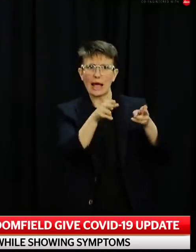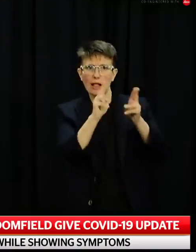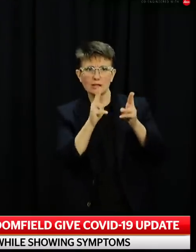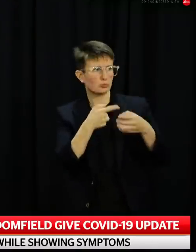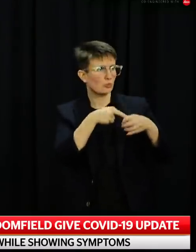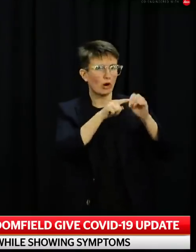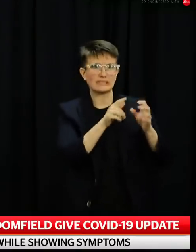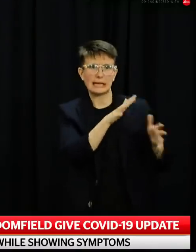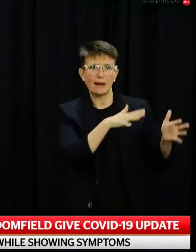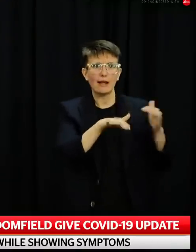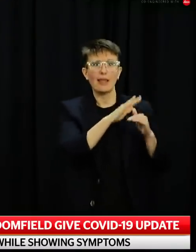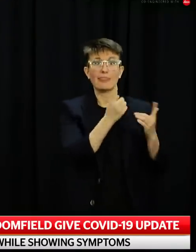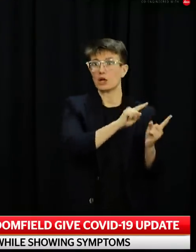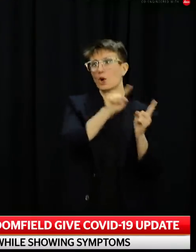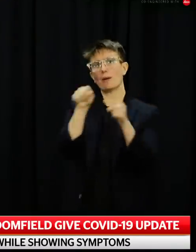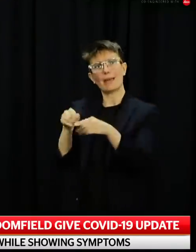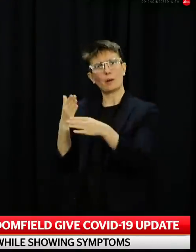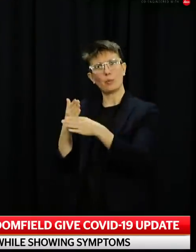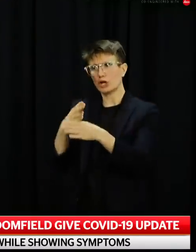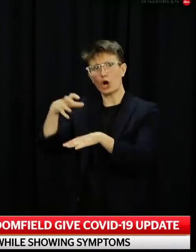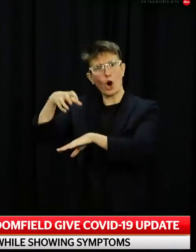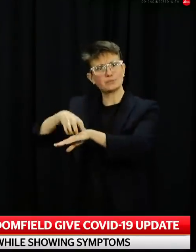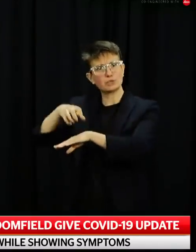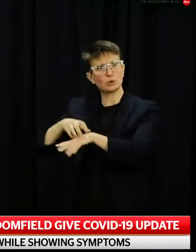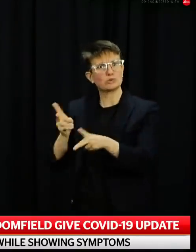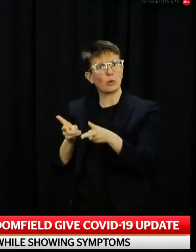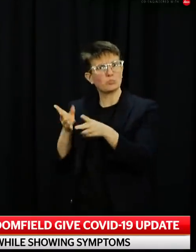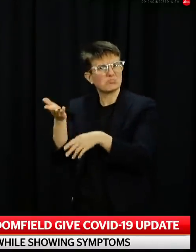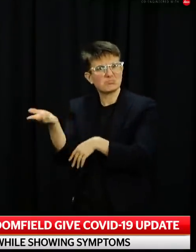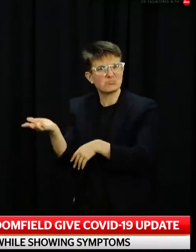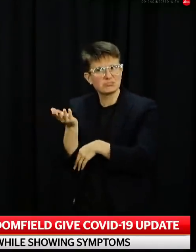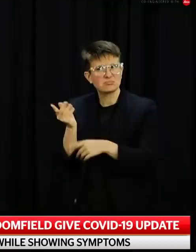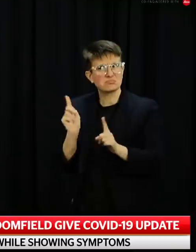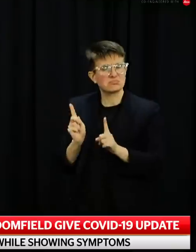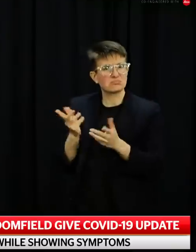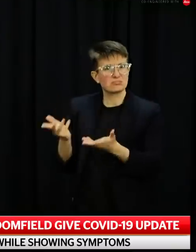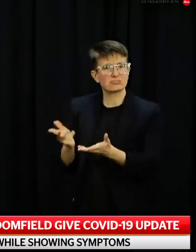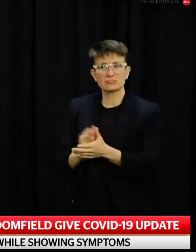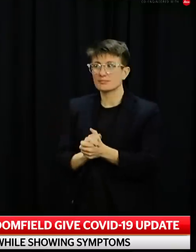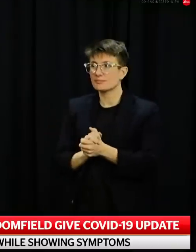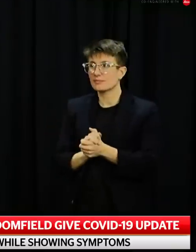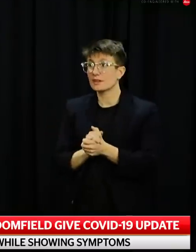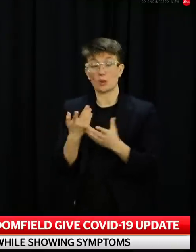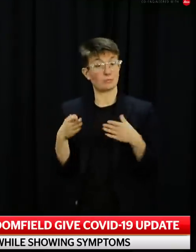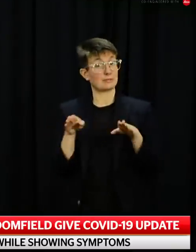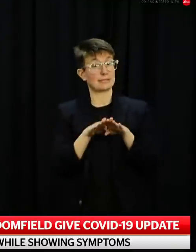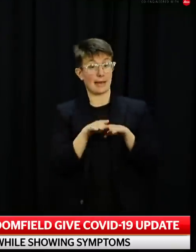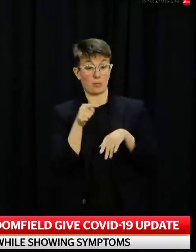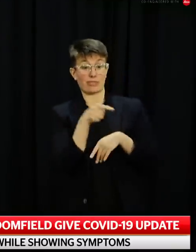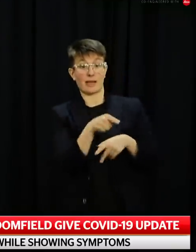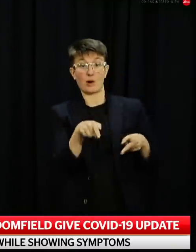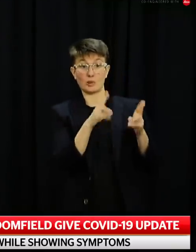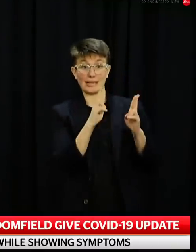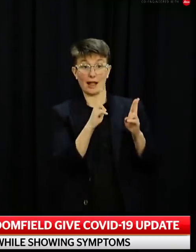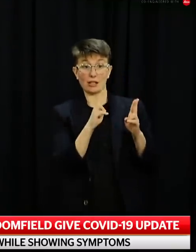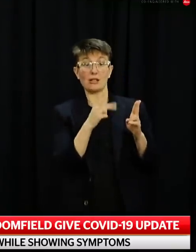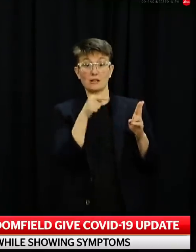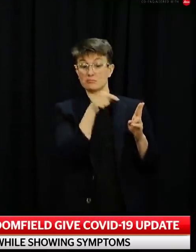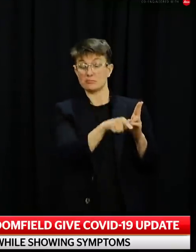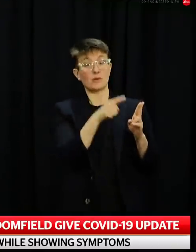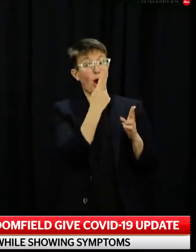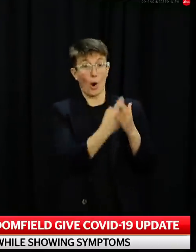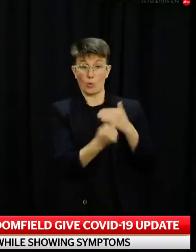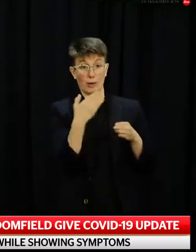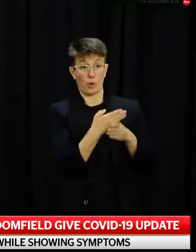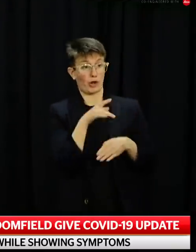that completely for where we have the COVID cases, workers only work at that facility. What about the